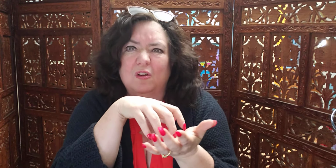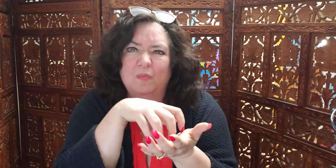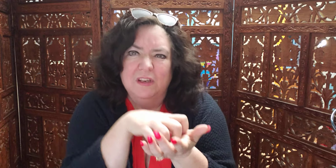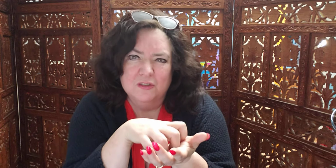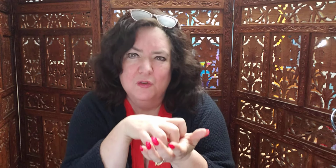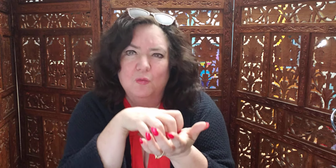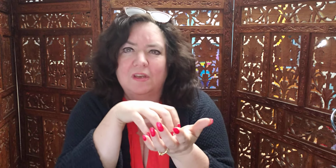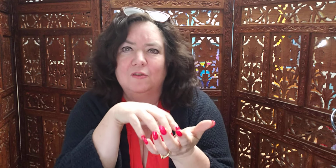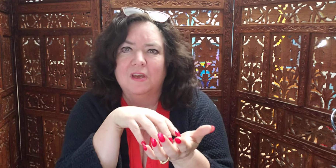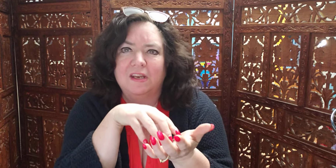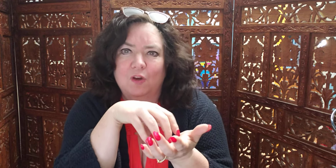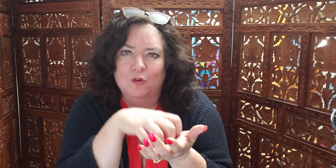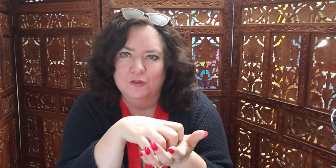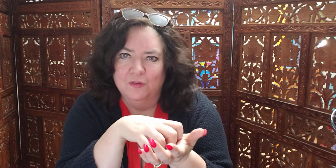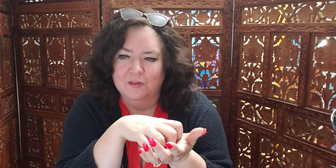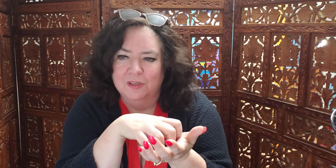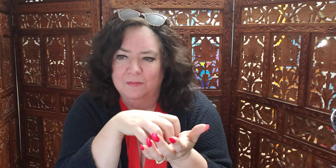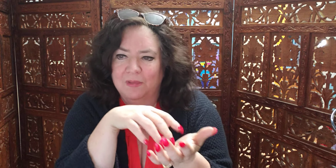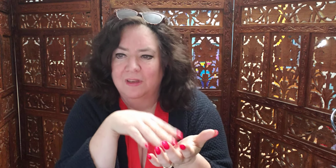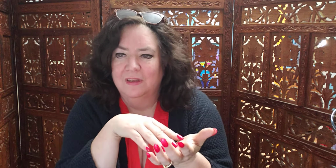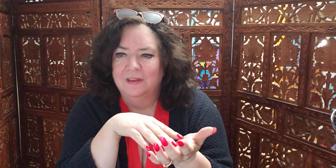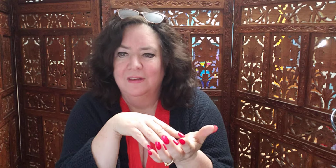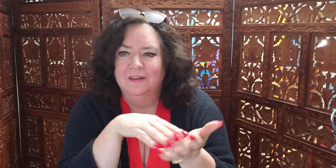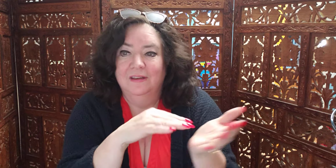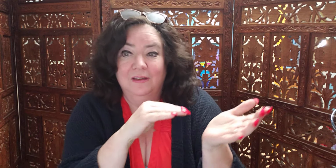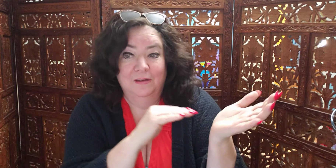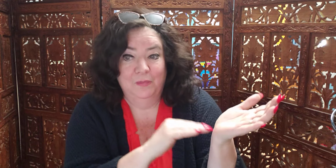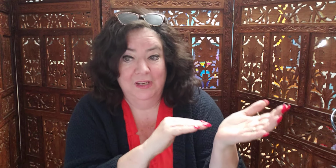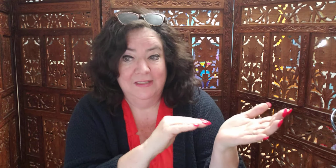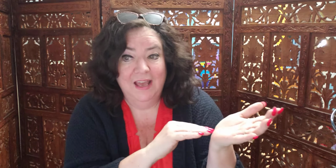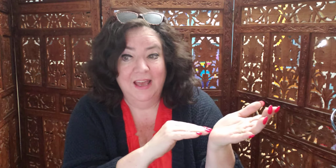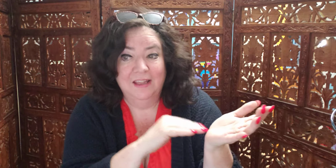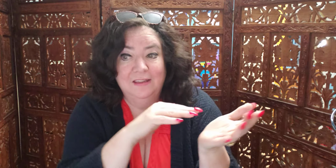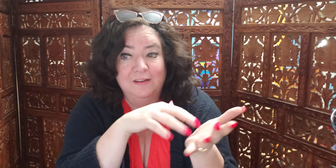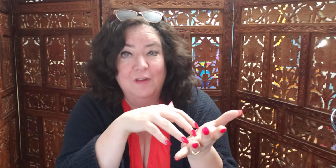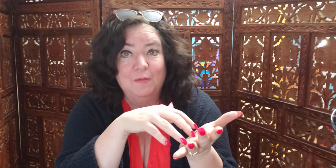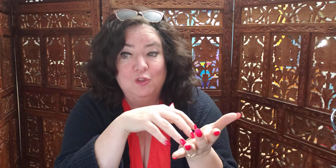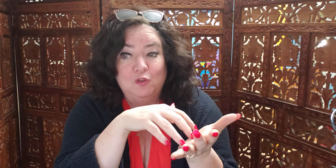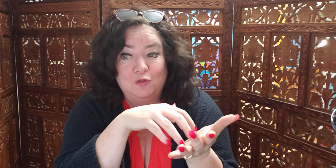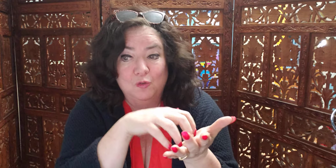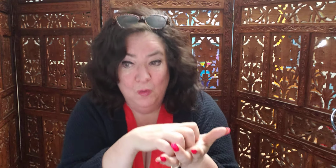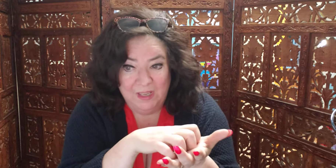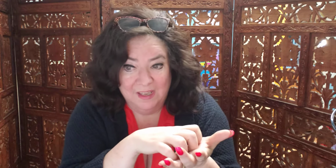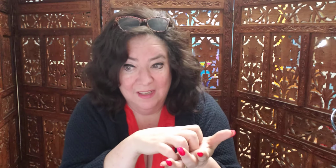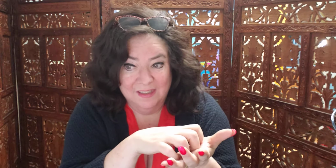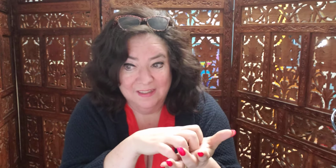bent, you're so weak you can't even hold your fingers up. But he said that if I'm too weak,